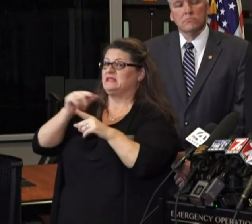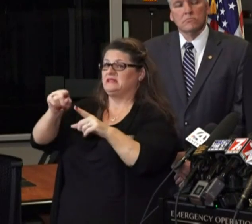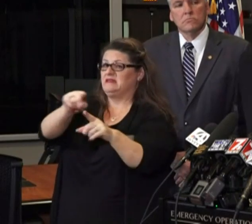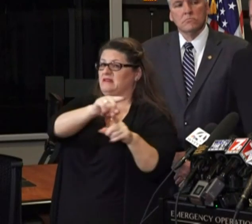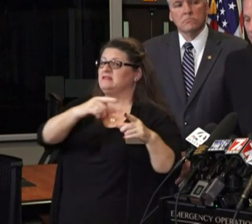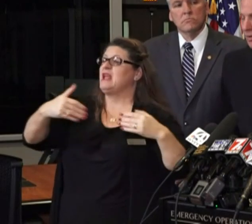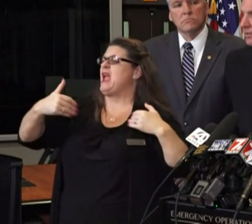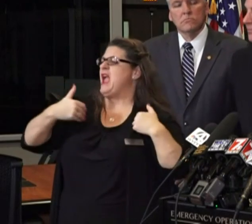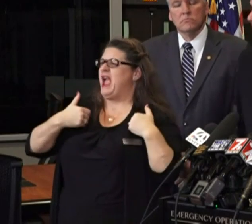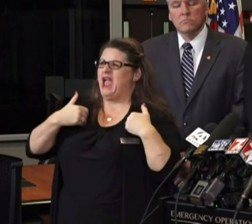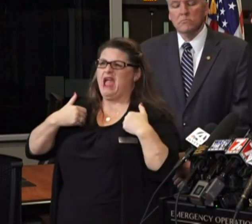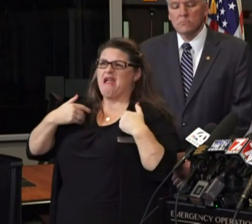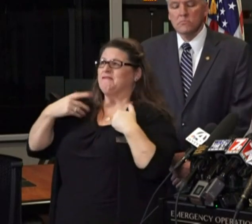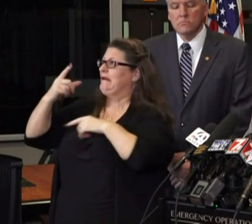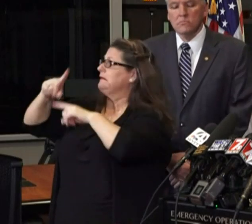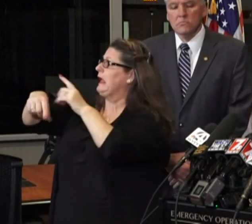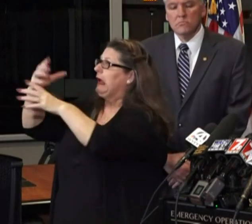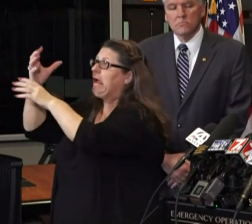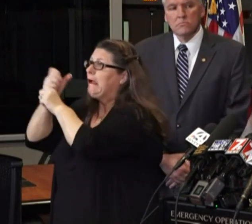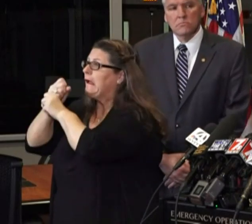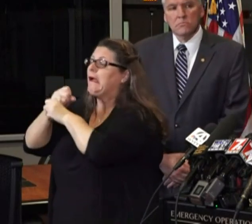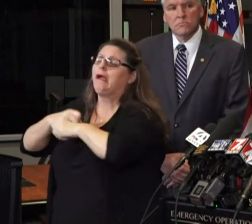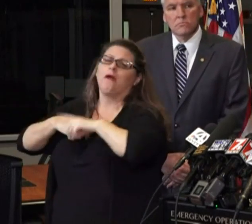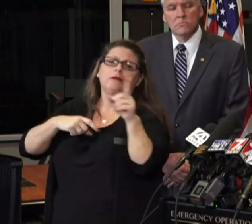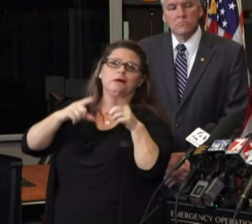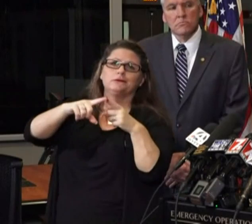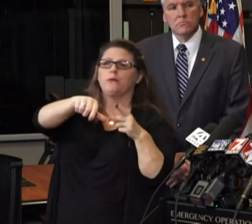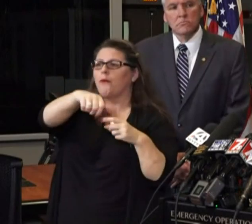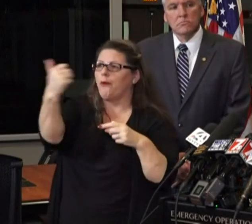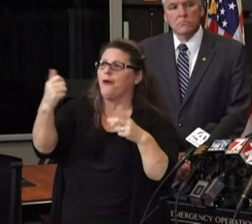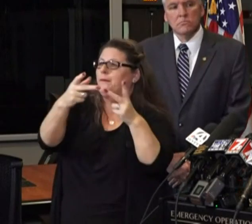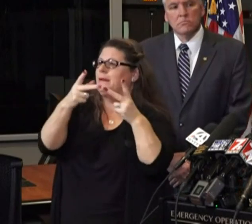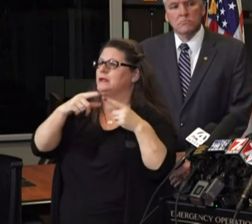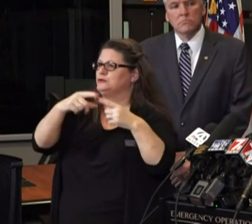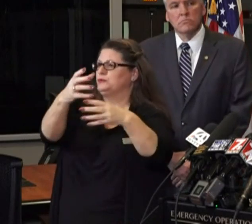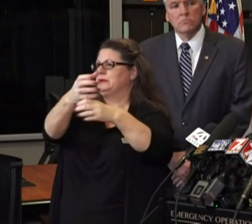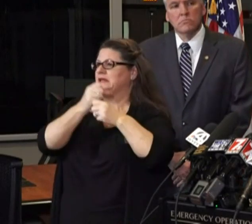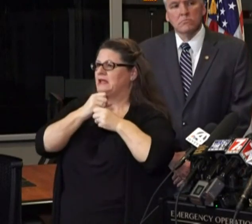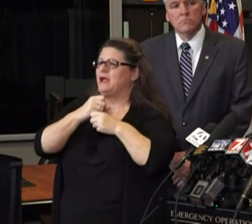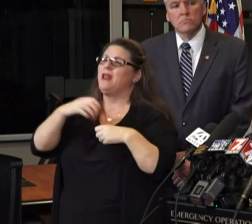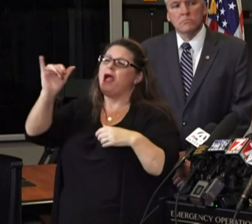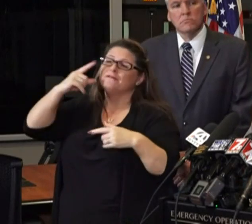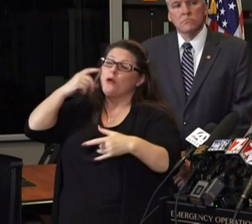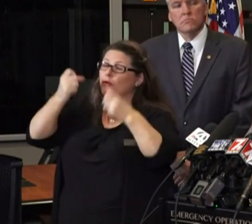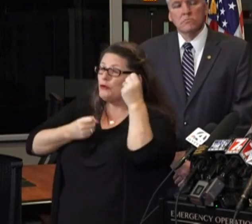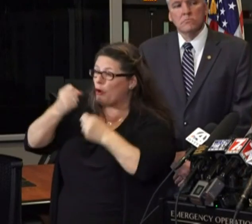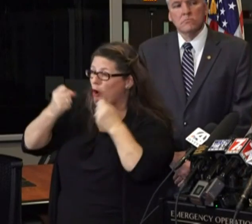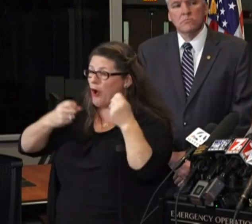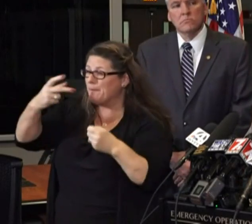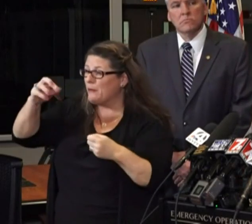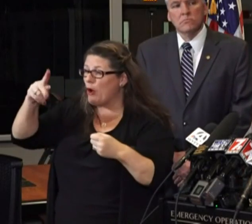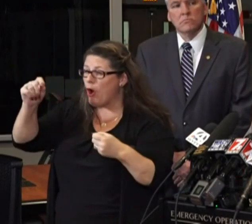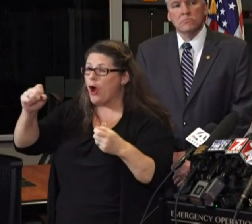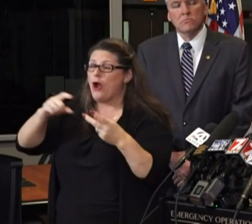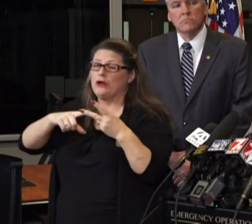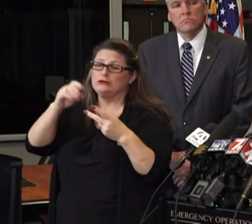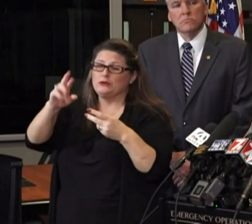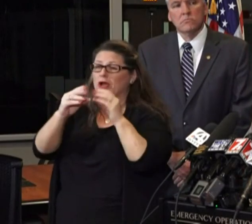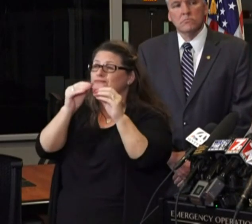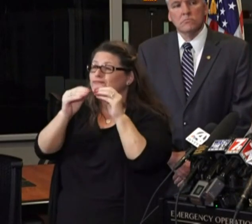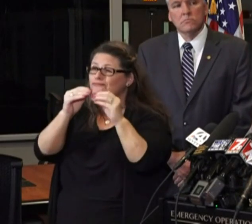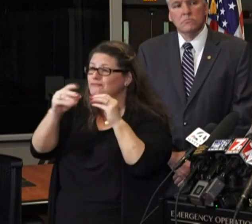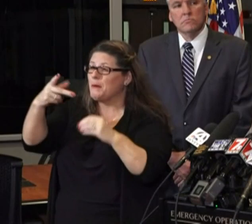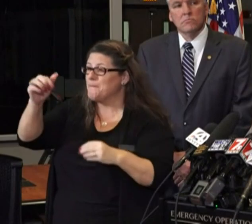for finding parts for vehicles or for manufacturing parts, and a lot of that, of course, as I said, is what's been coming from China. So a lot of